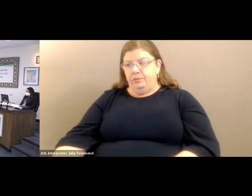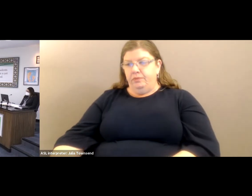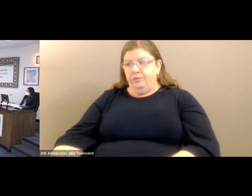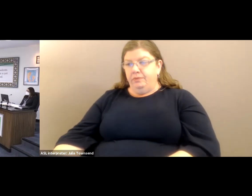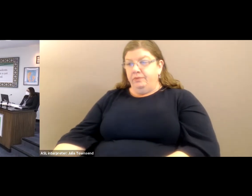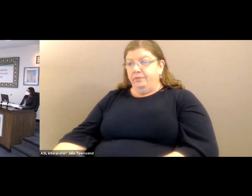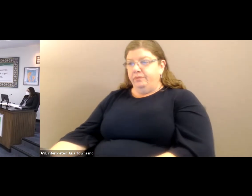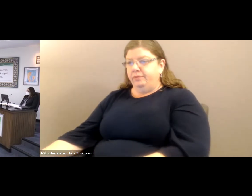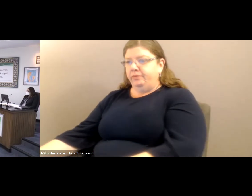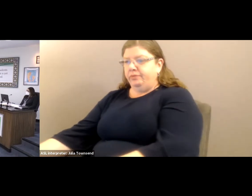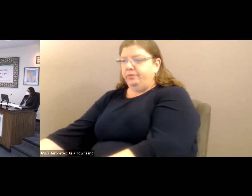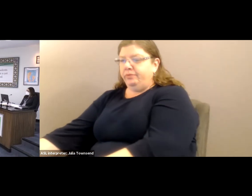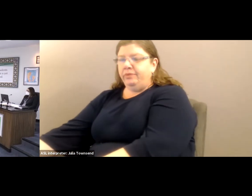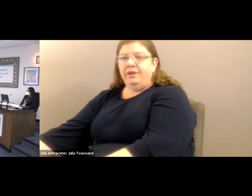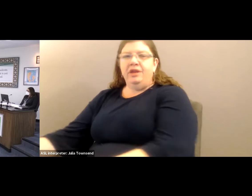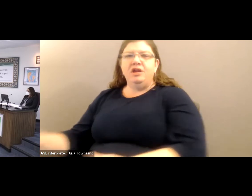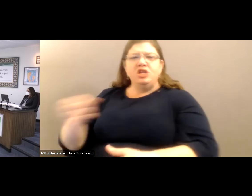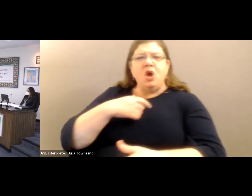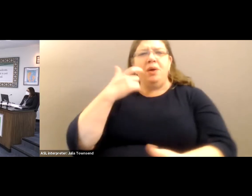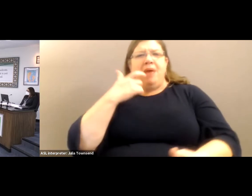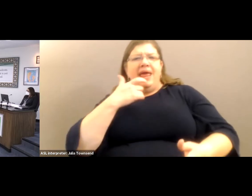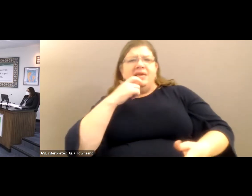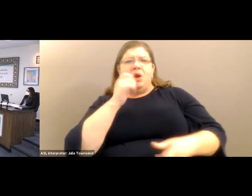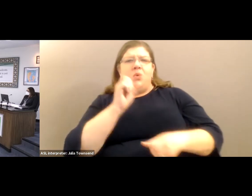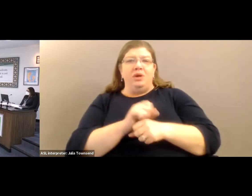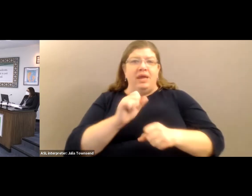I'm sorry, my headset is not working. Can you hear me?